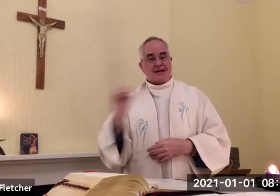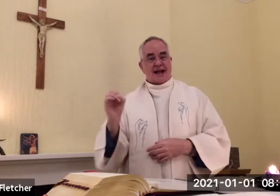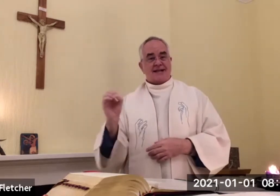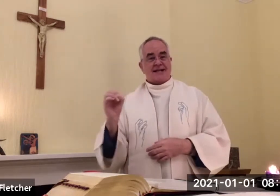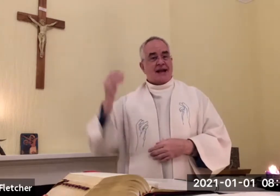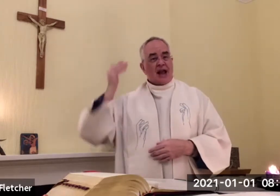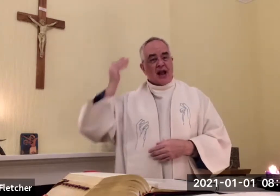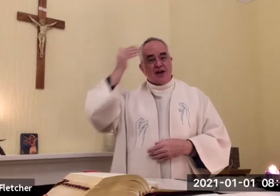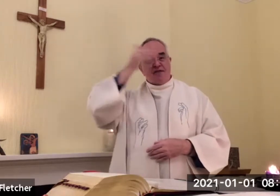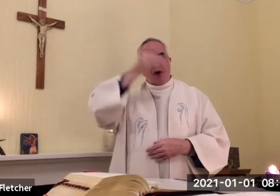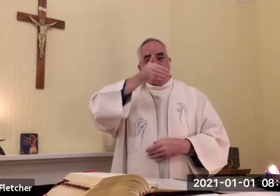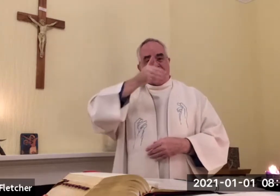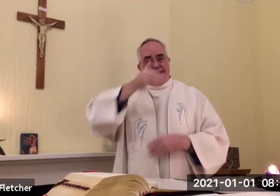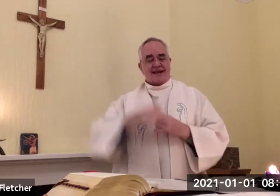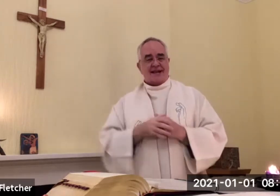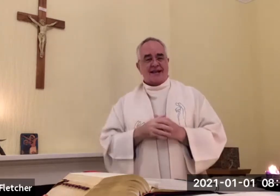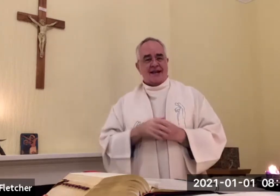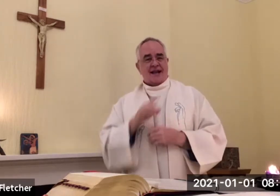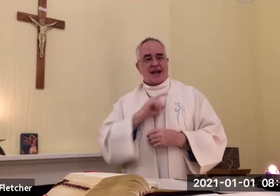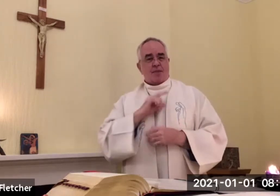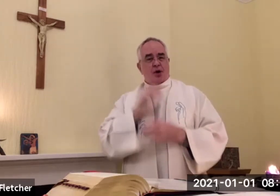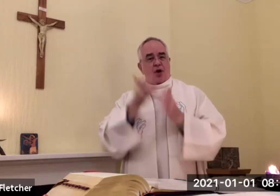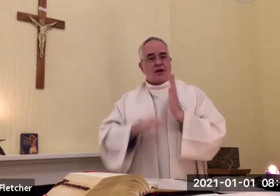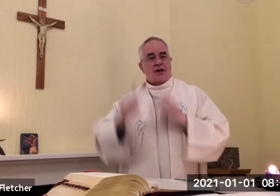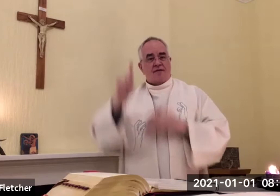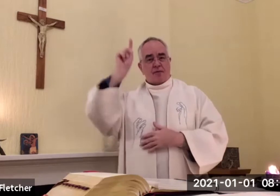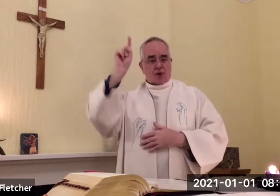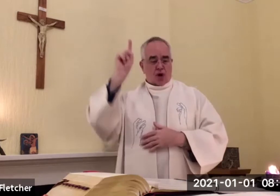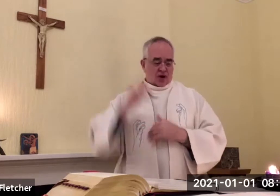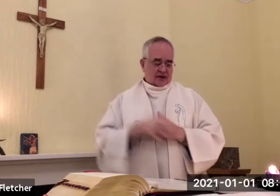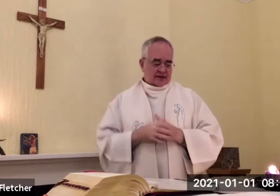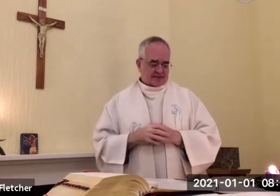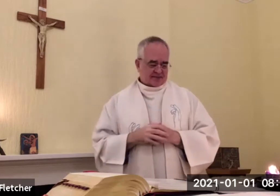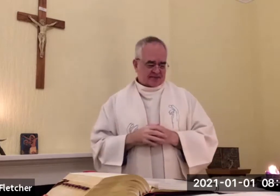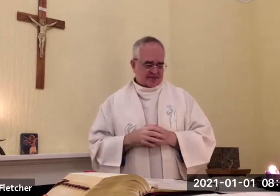100% divine, because from God.